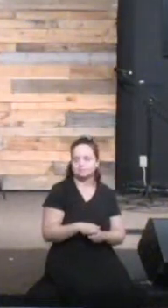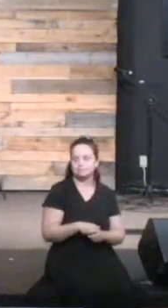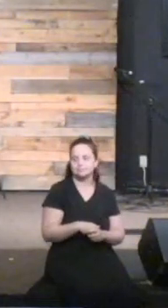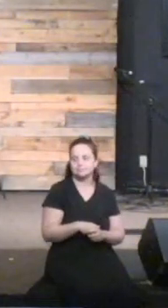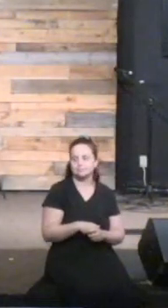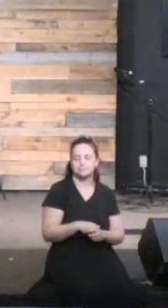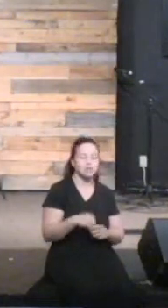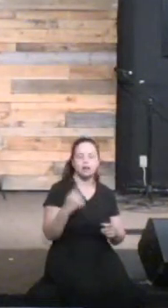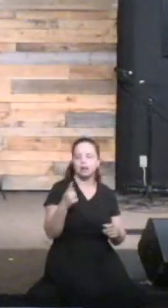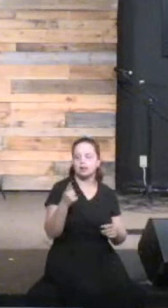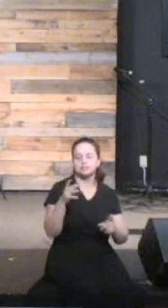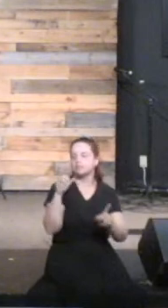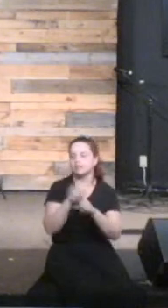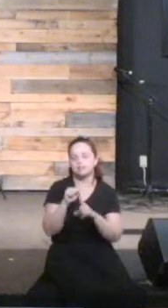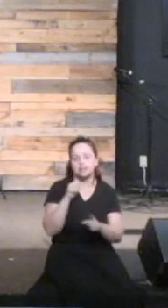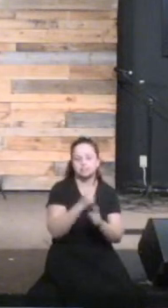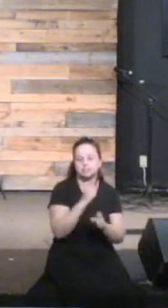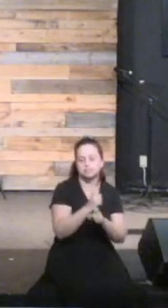okay anyway